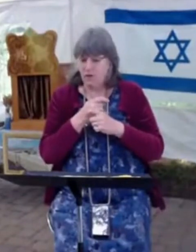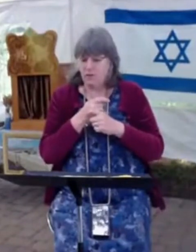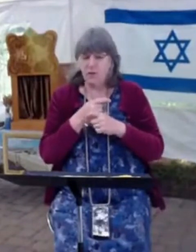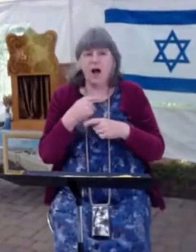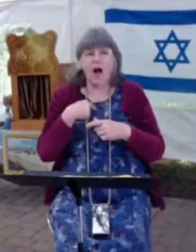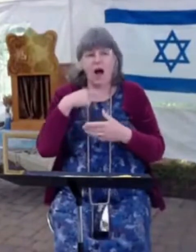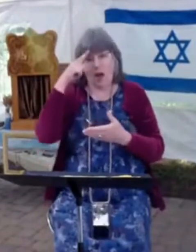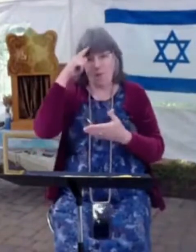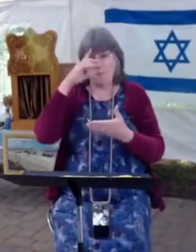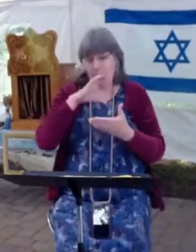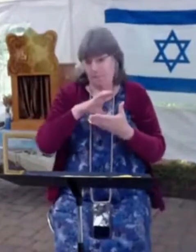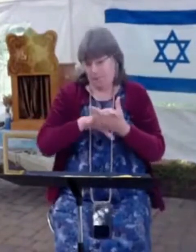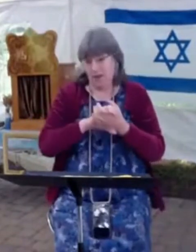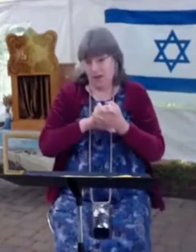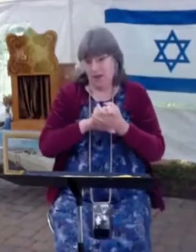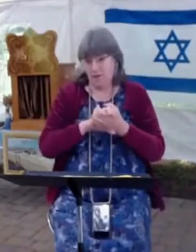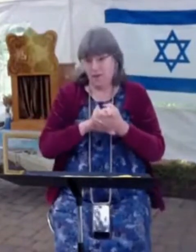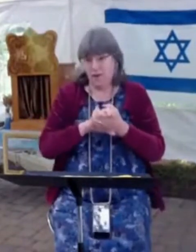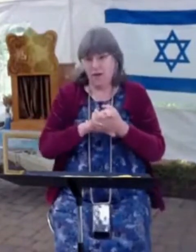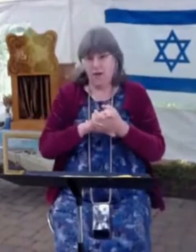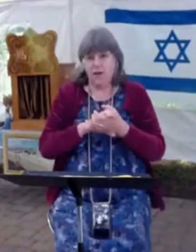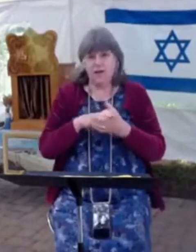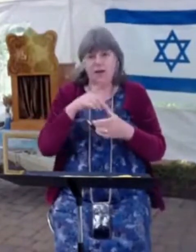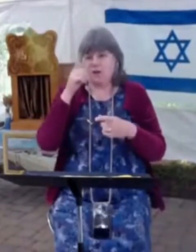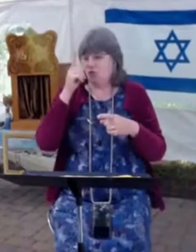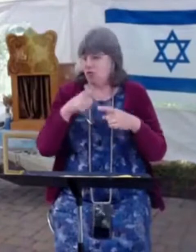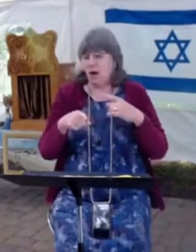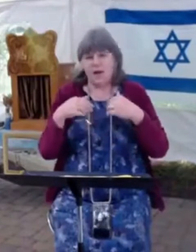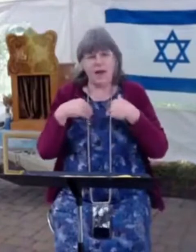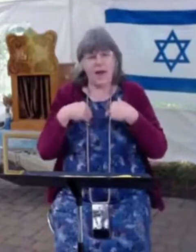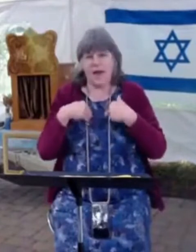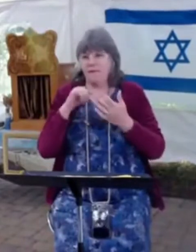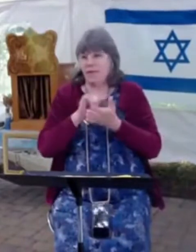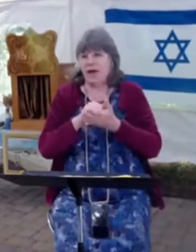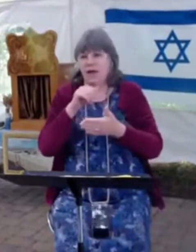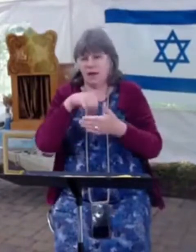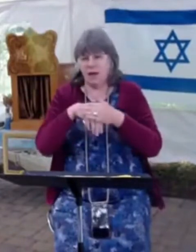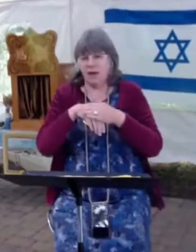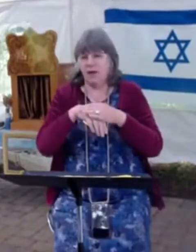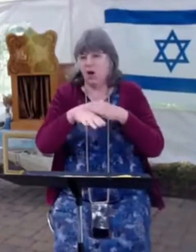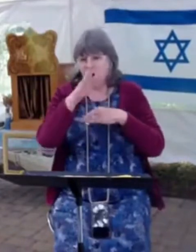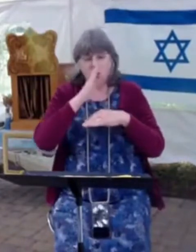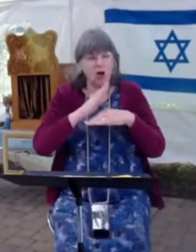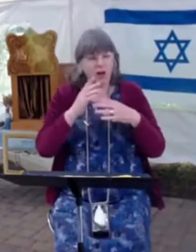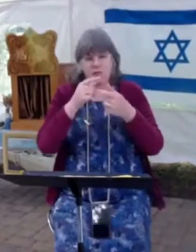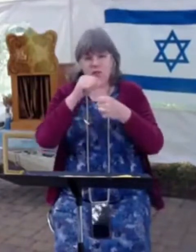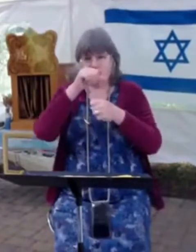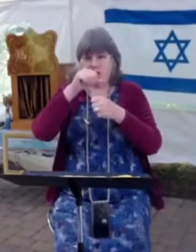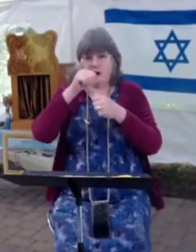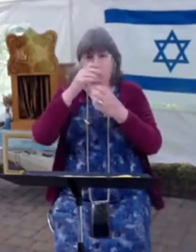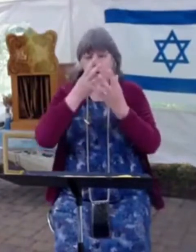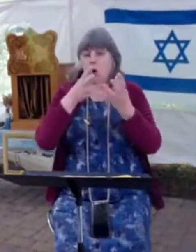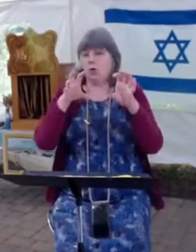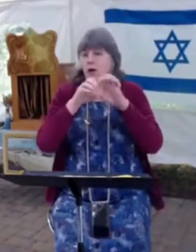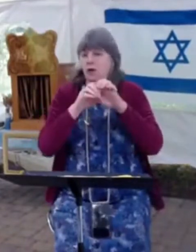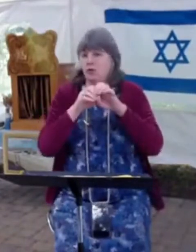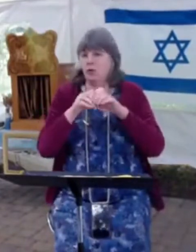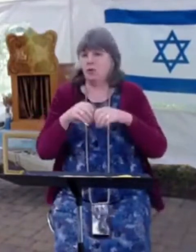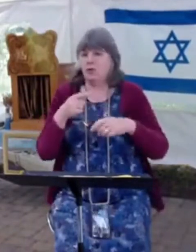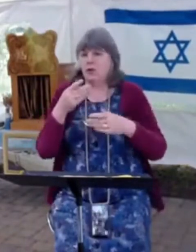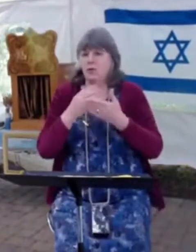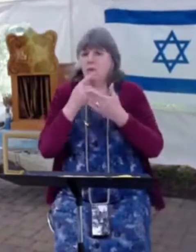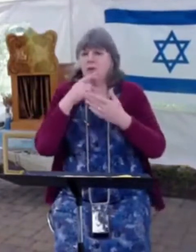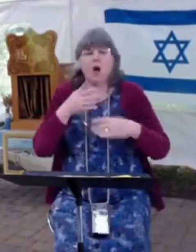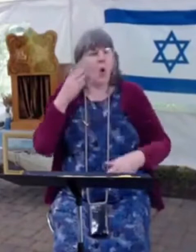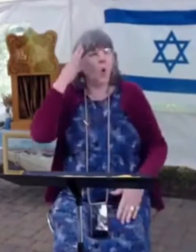I personally believe that those things have no place within the congregation of Adonai. Someone asked me not long ago, why don't we